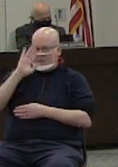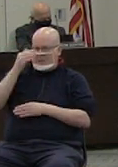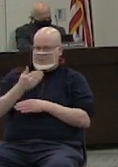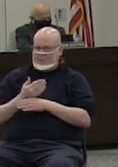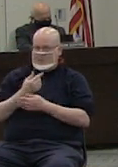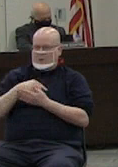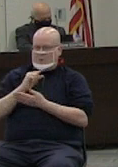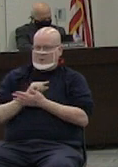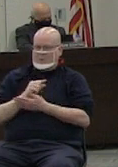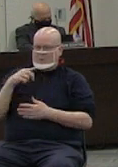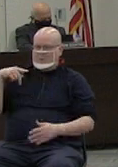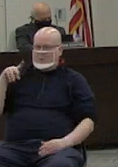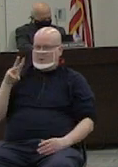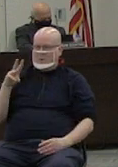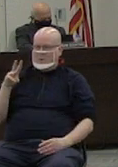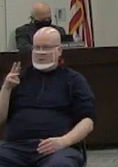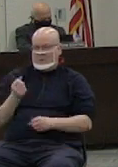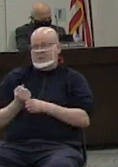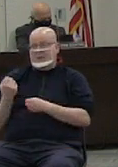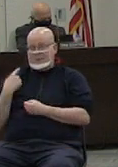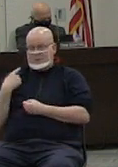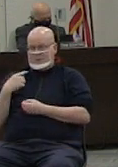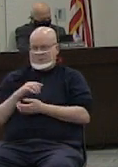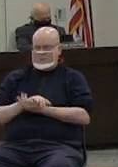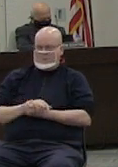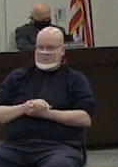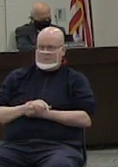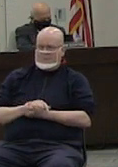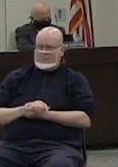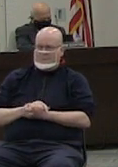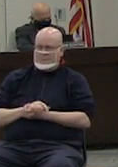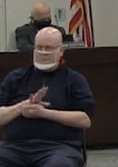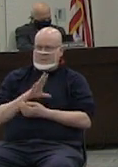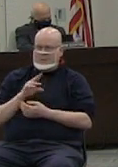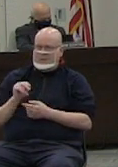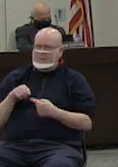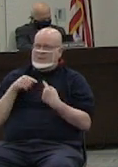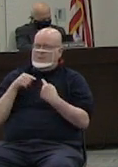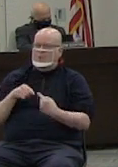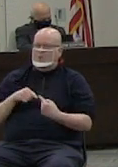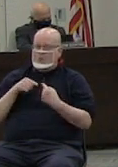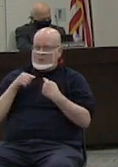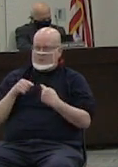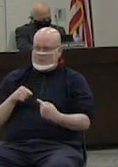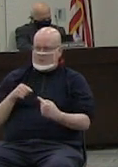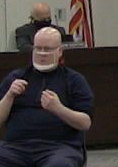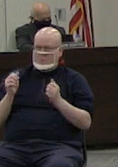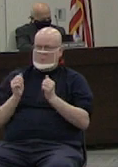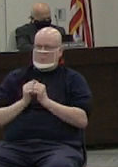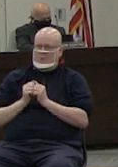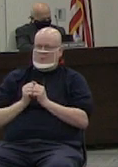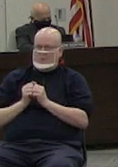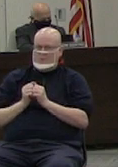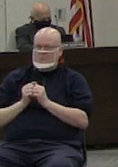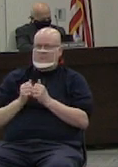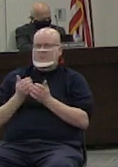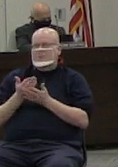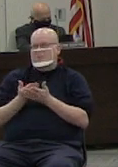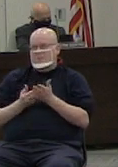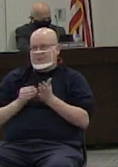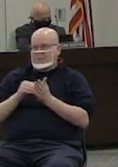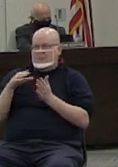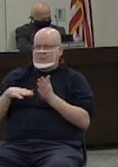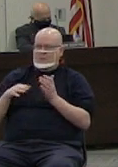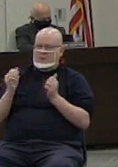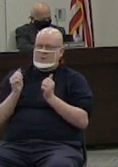who graduated from Parkway last year. And the struggles that still with some students with